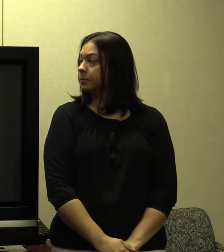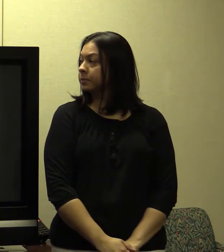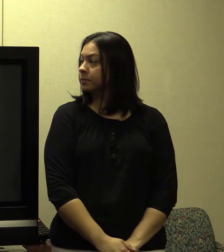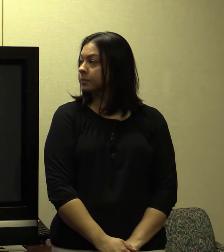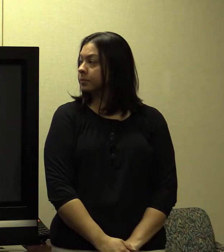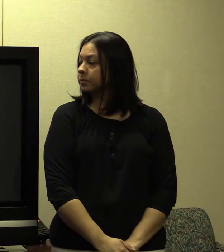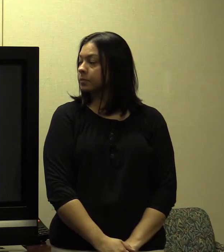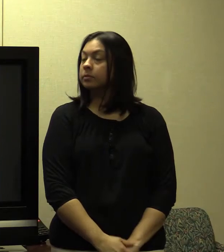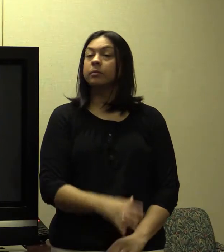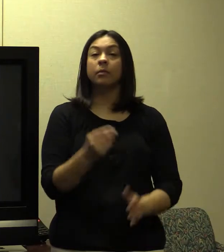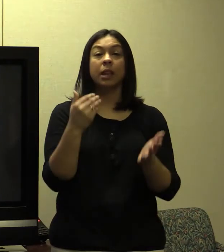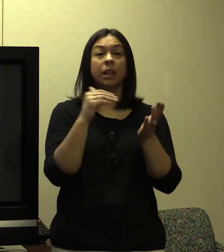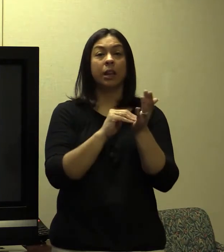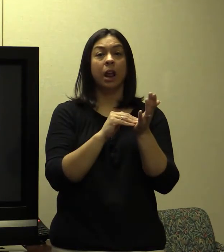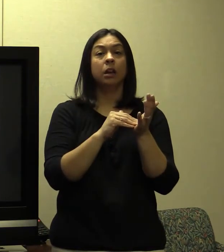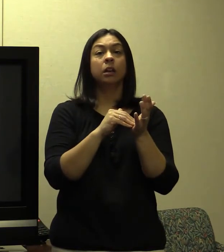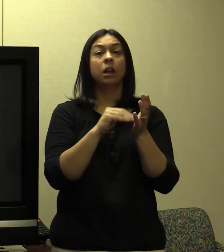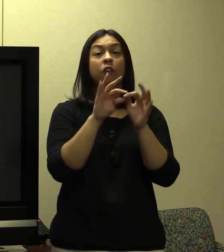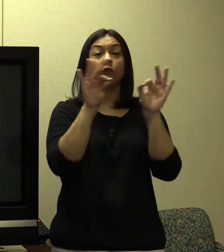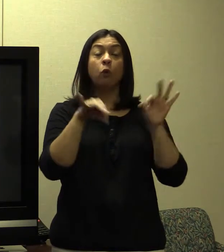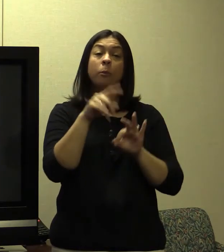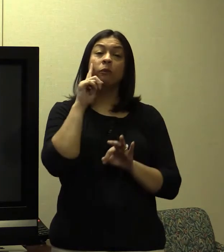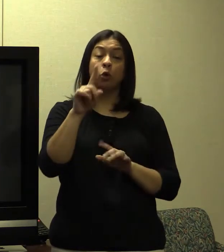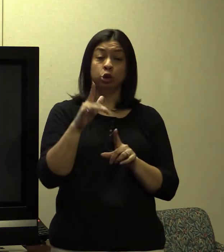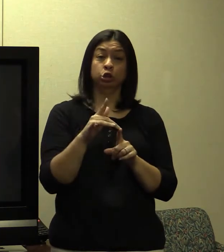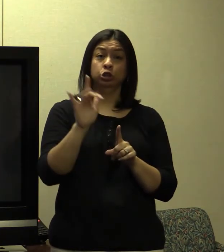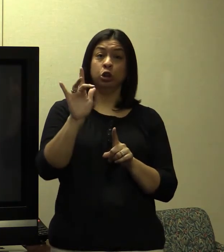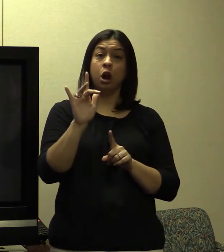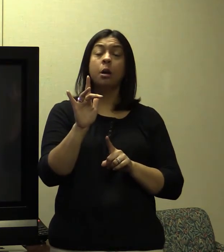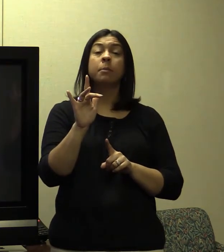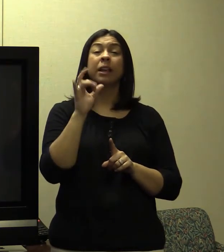So, and again, the forms for sharp injury, if